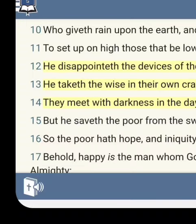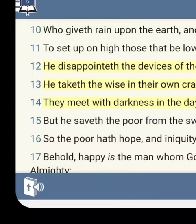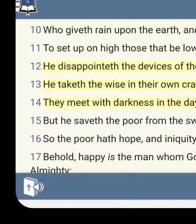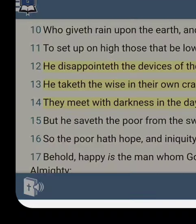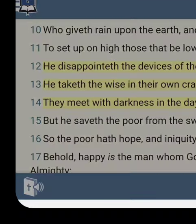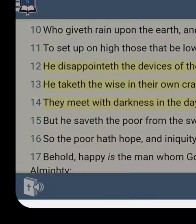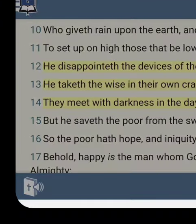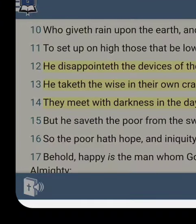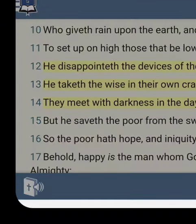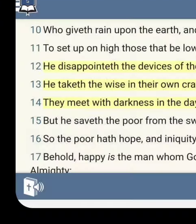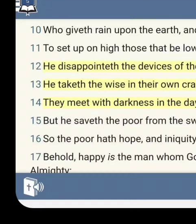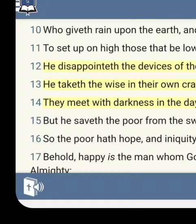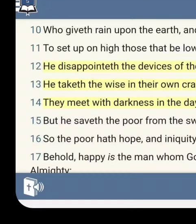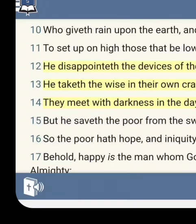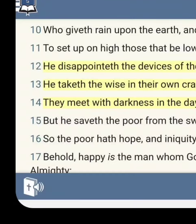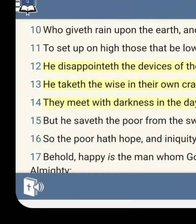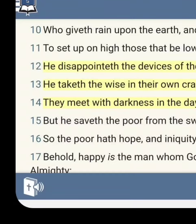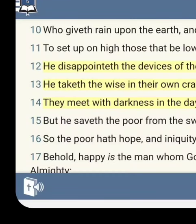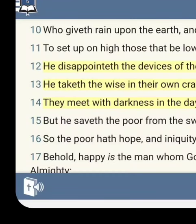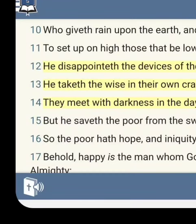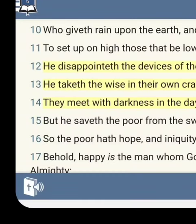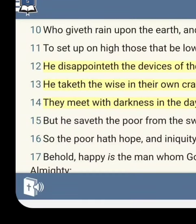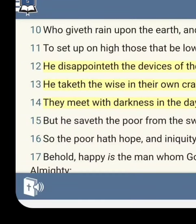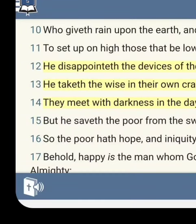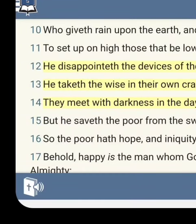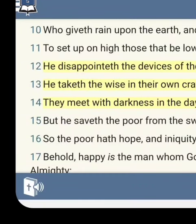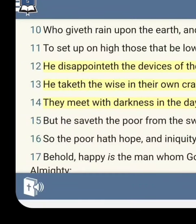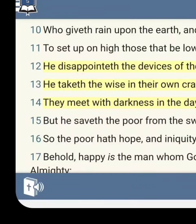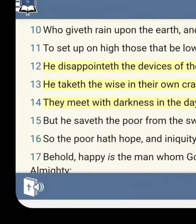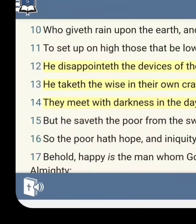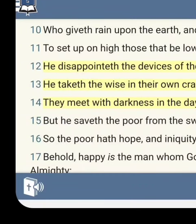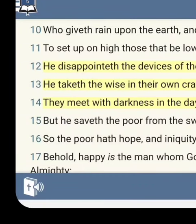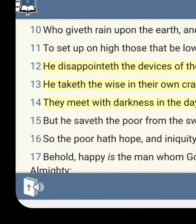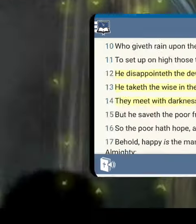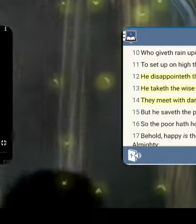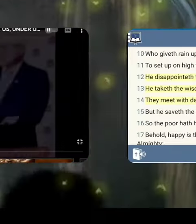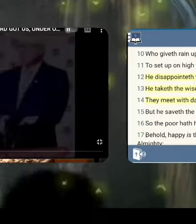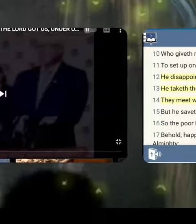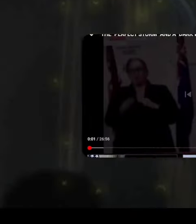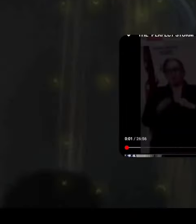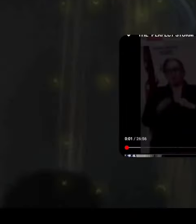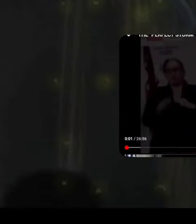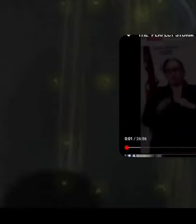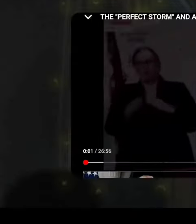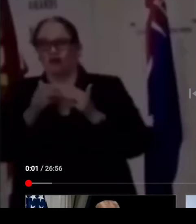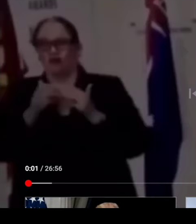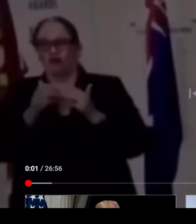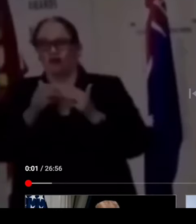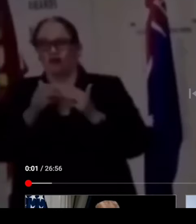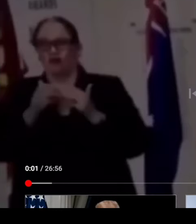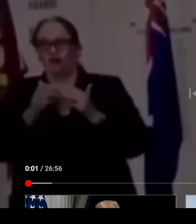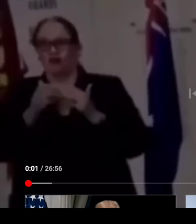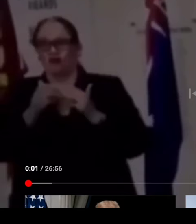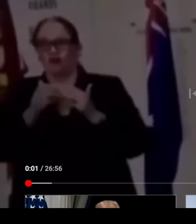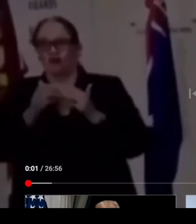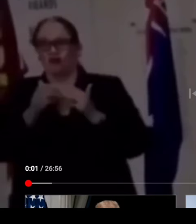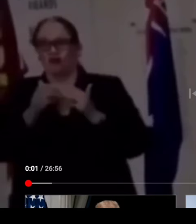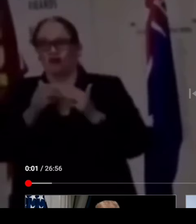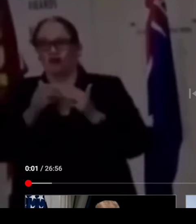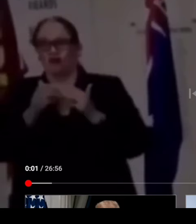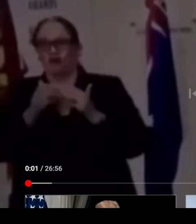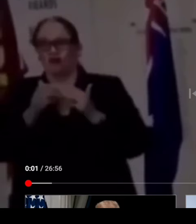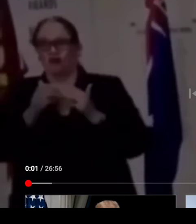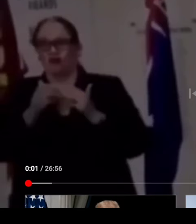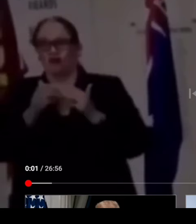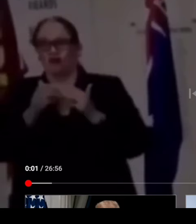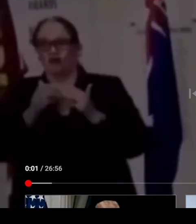didn't want to make it too long. I wanted to say a little bit. When I saw this video, it excited me. You know, I got up and I said, man, that's